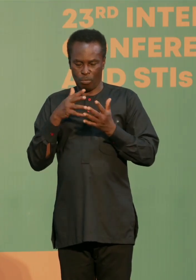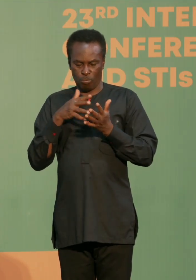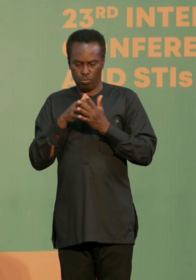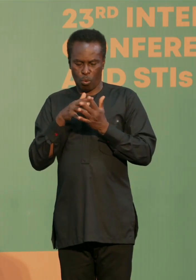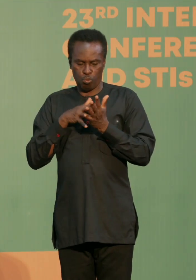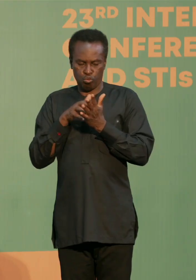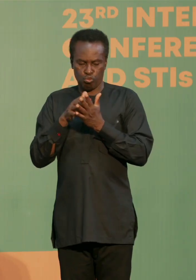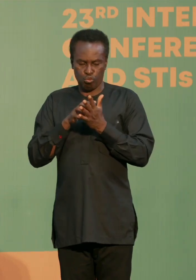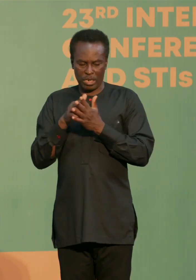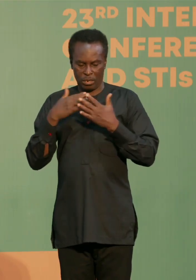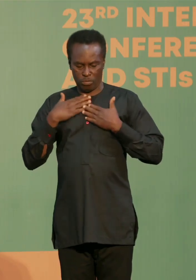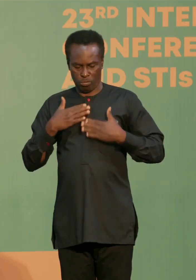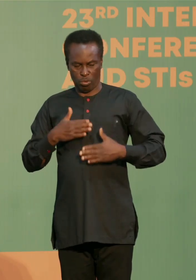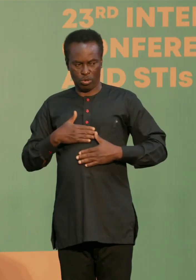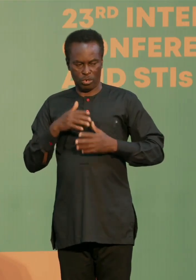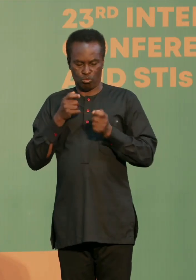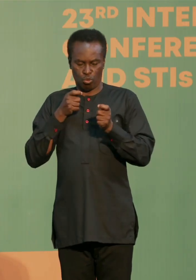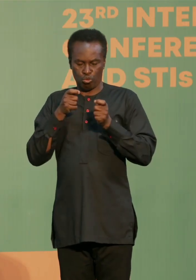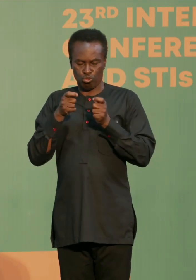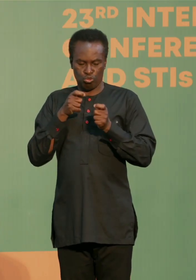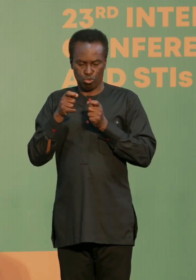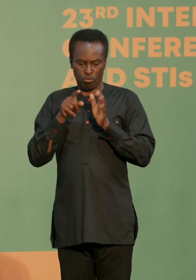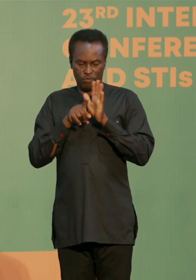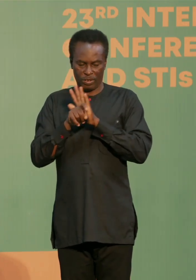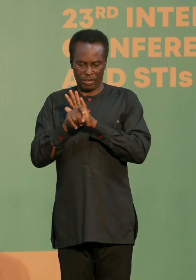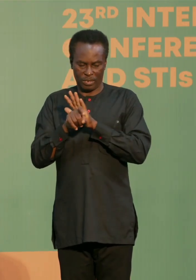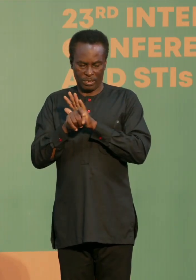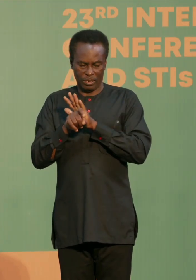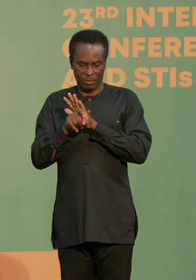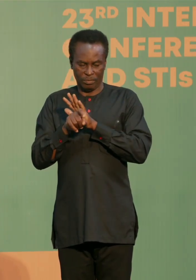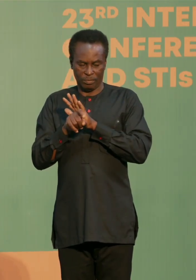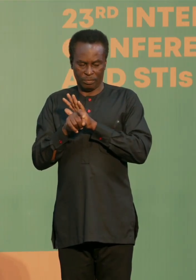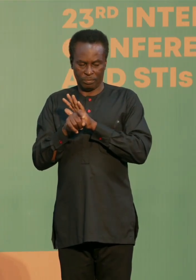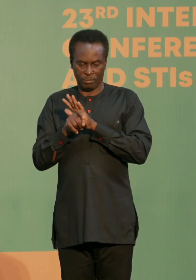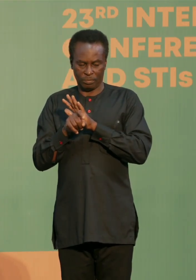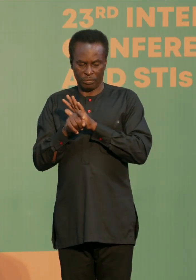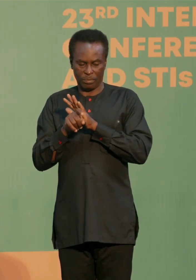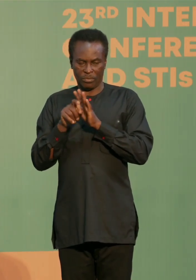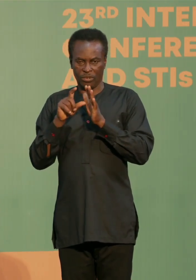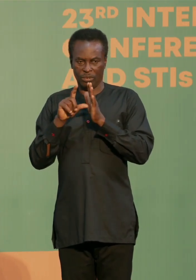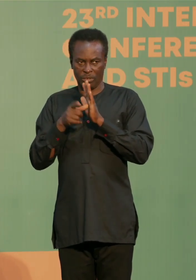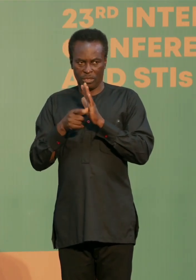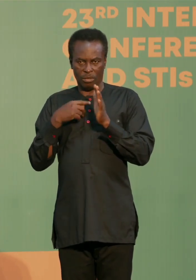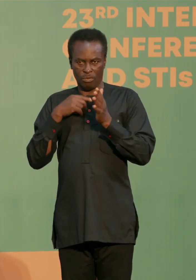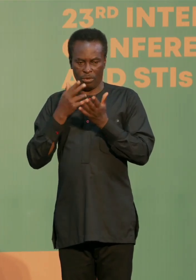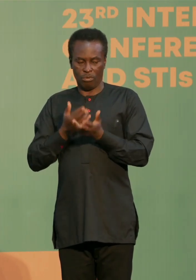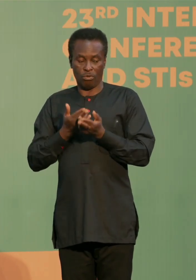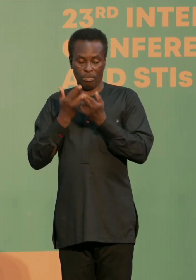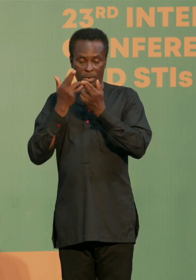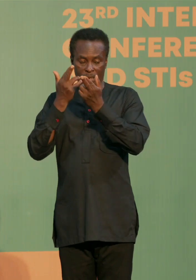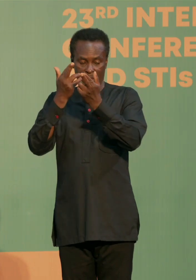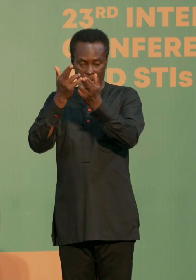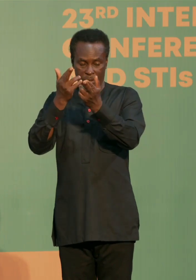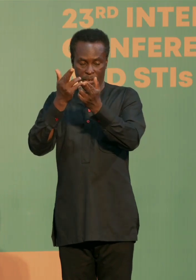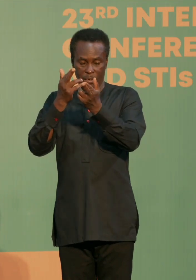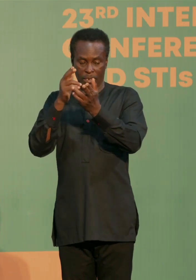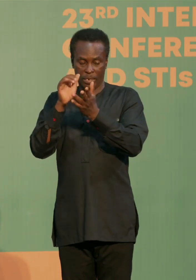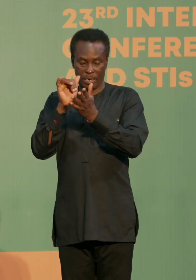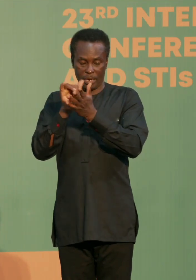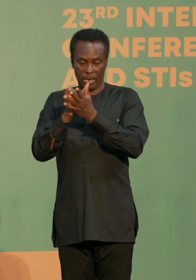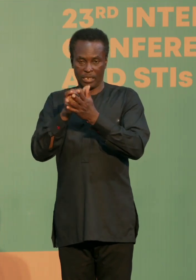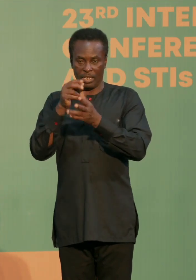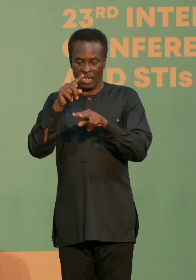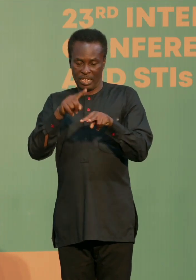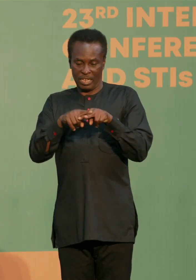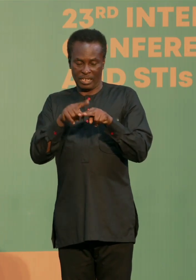of higher cases will be diagnosed. We recommend that integration of HIV service and